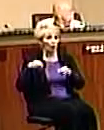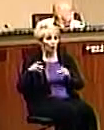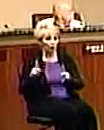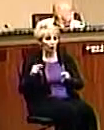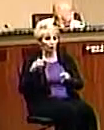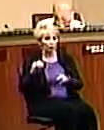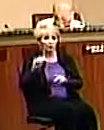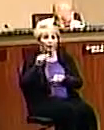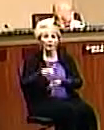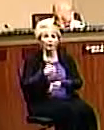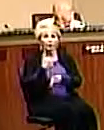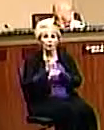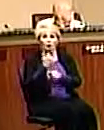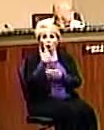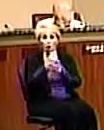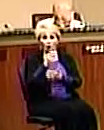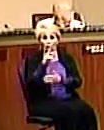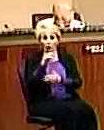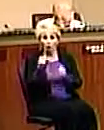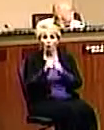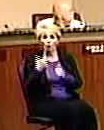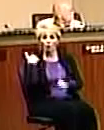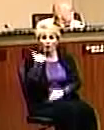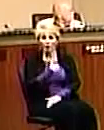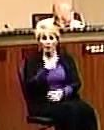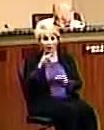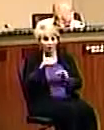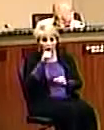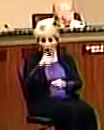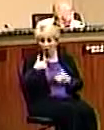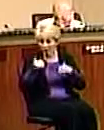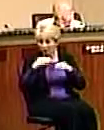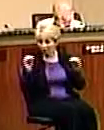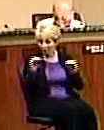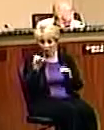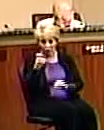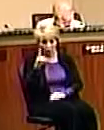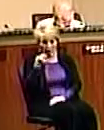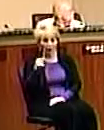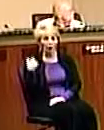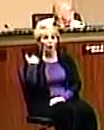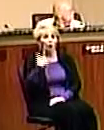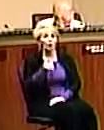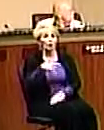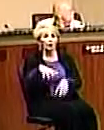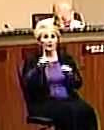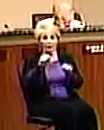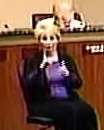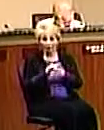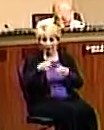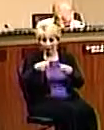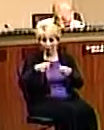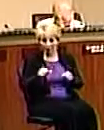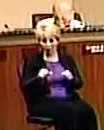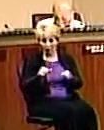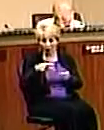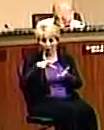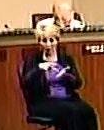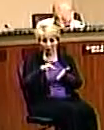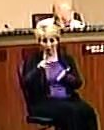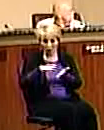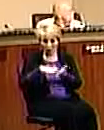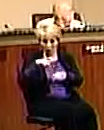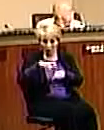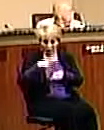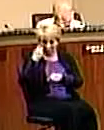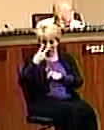to establish good credit with us. If you don't have any credit, we take the deposit, you pay us on time